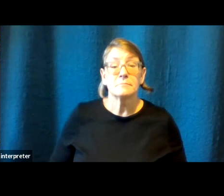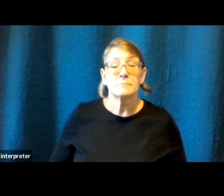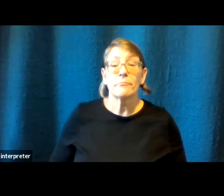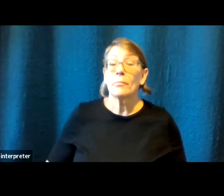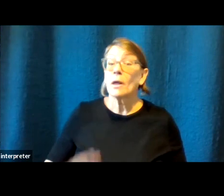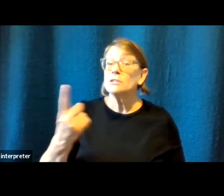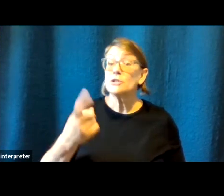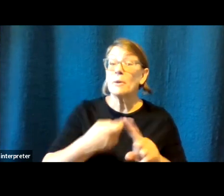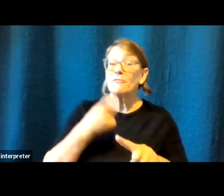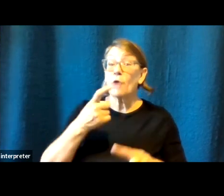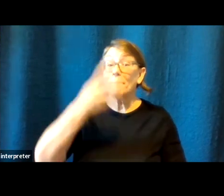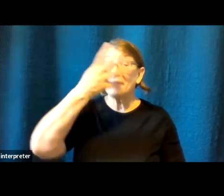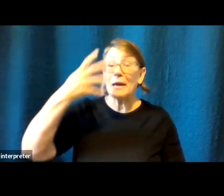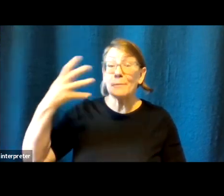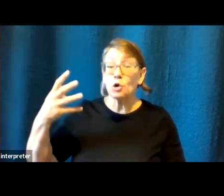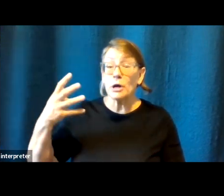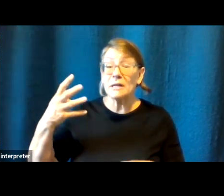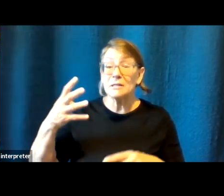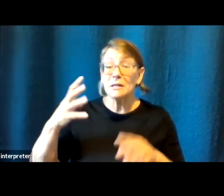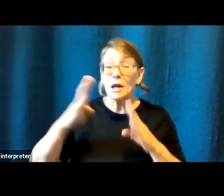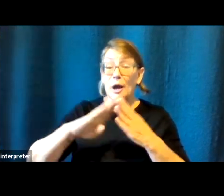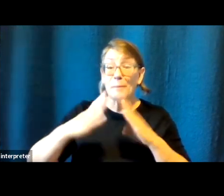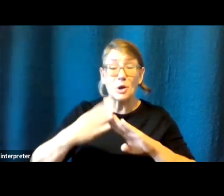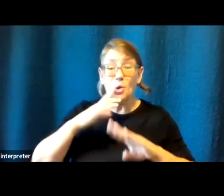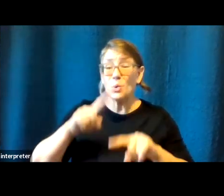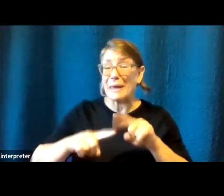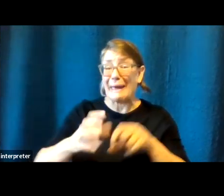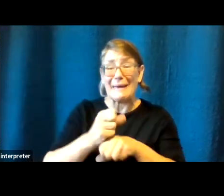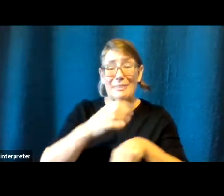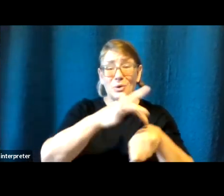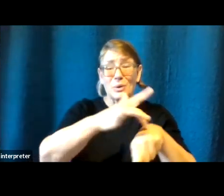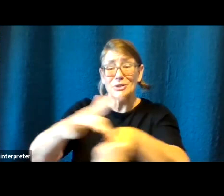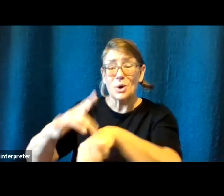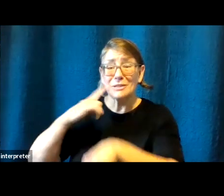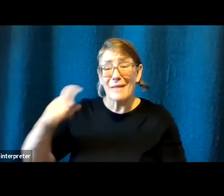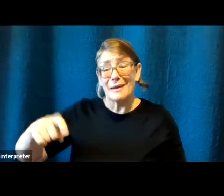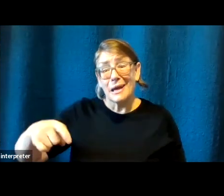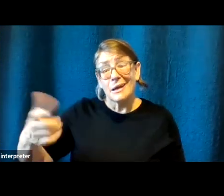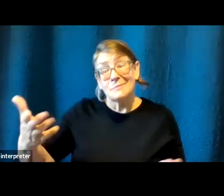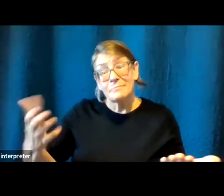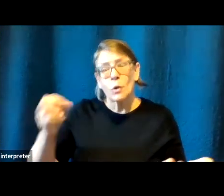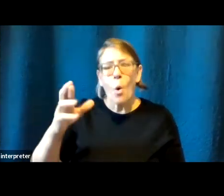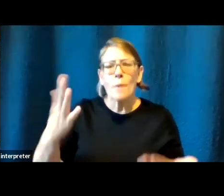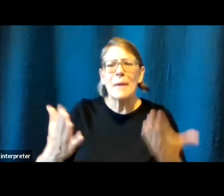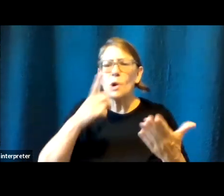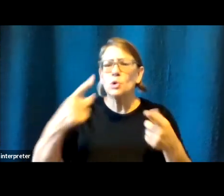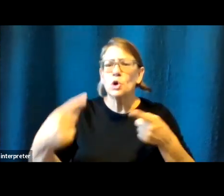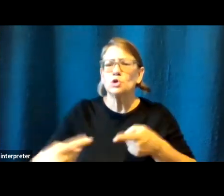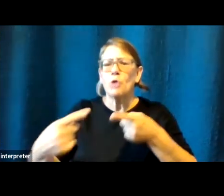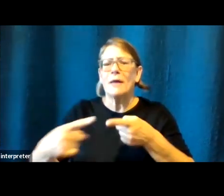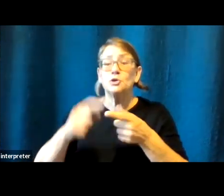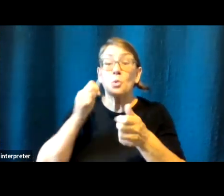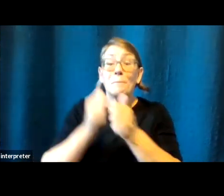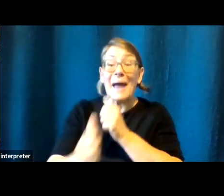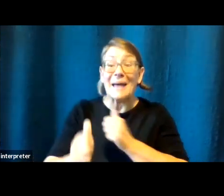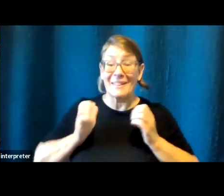Someone from the immigrant community who's struggling to access resources or struggling to pass the